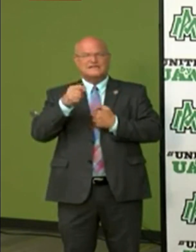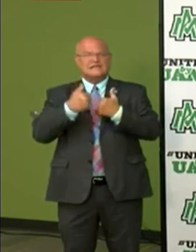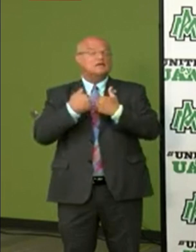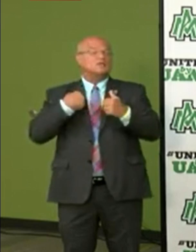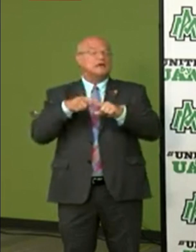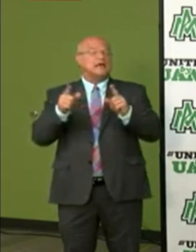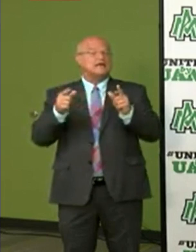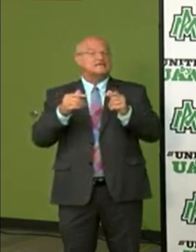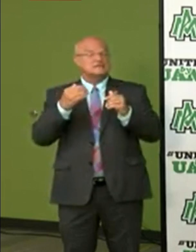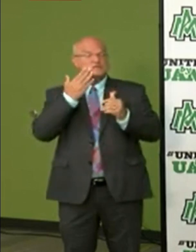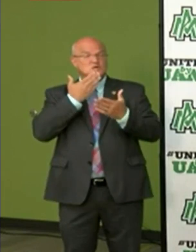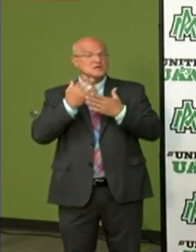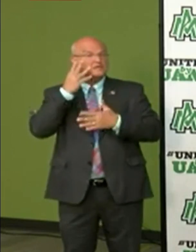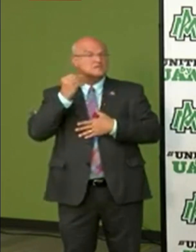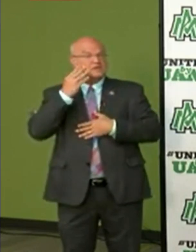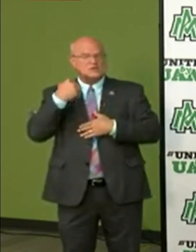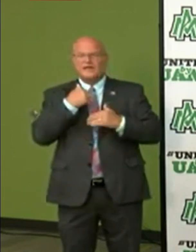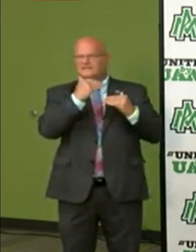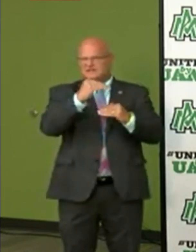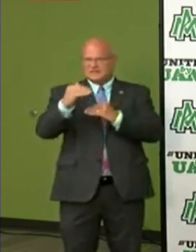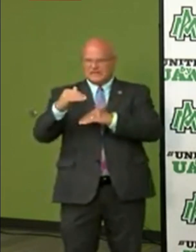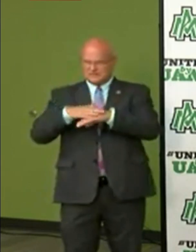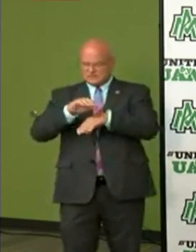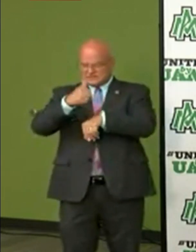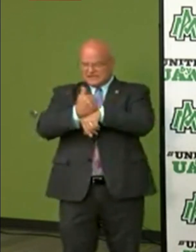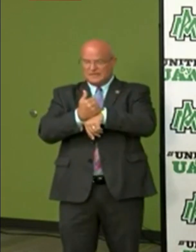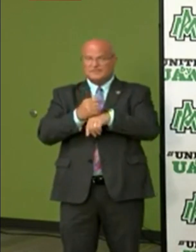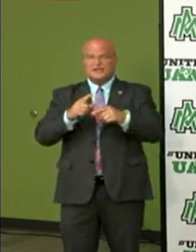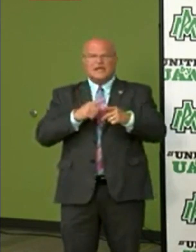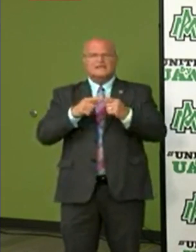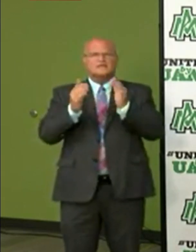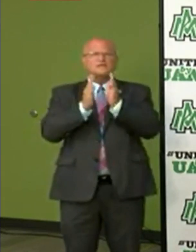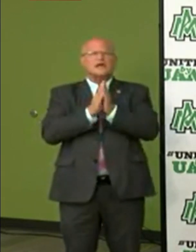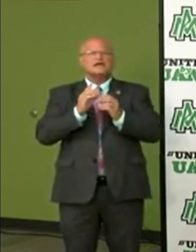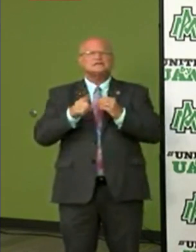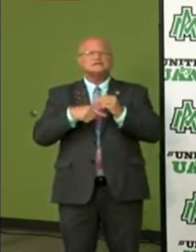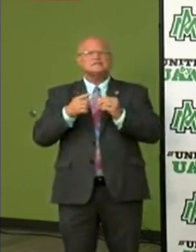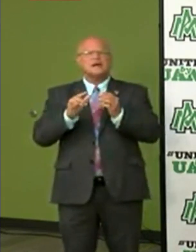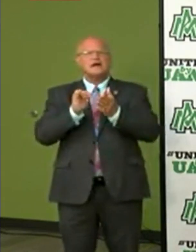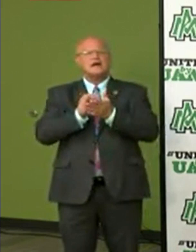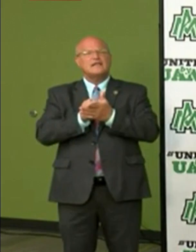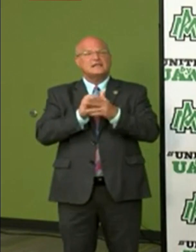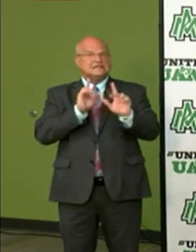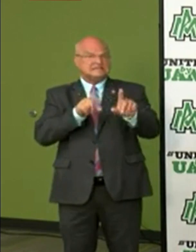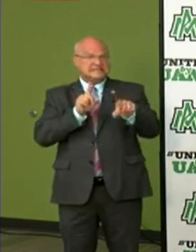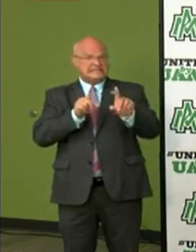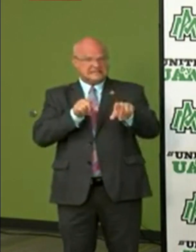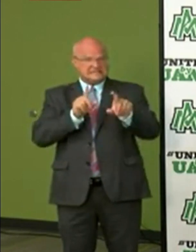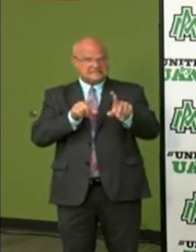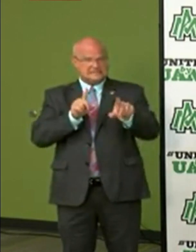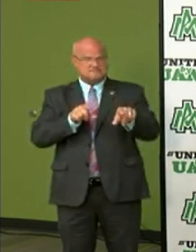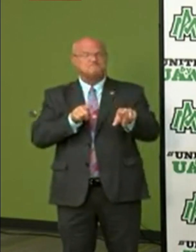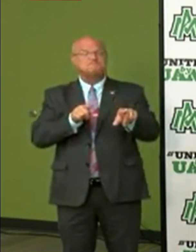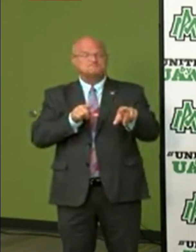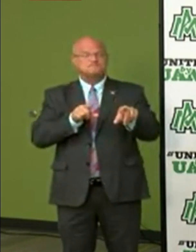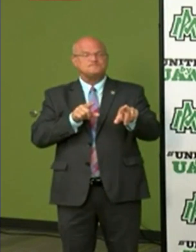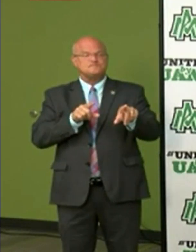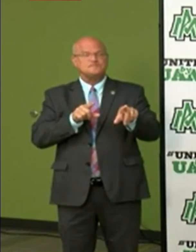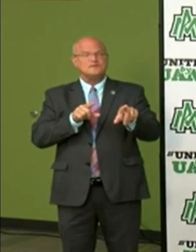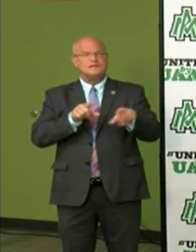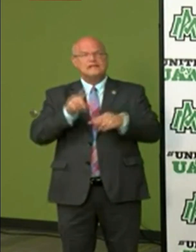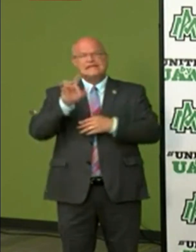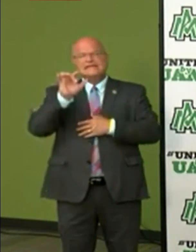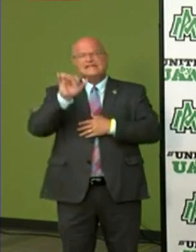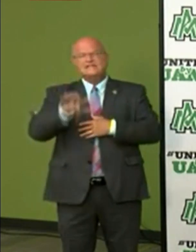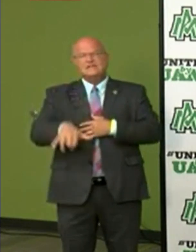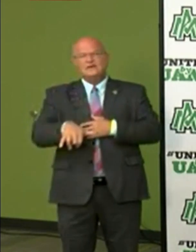We have some limitations on those. And then you ask about the attendance, and those